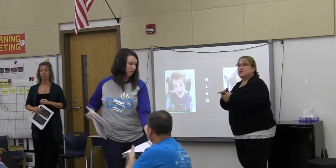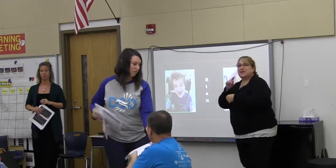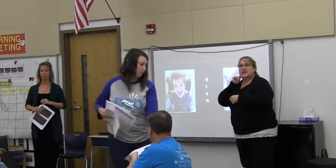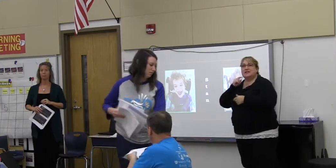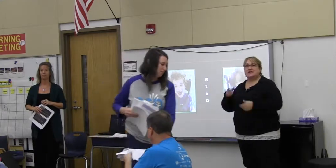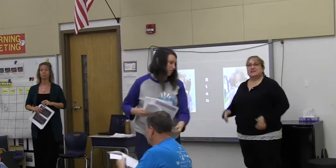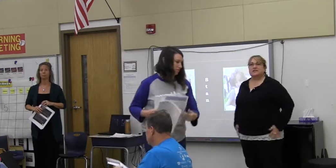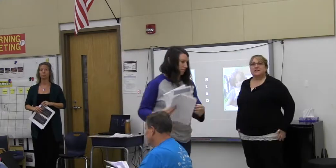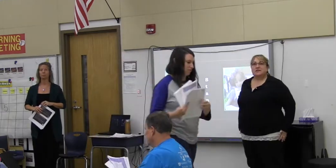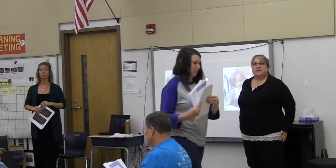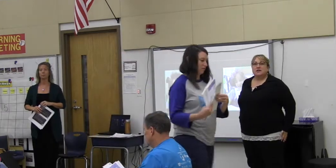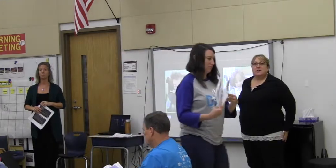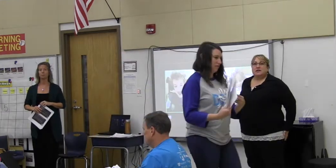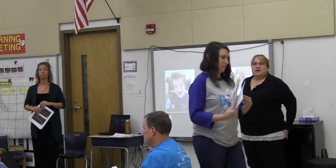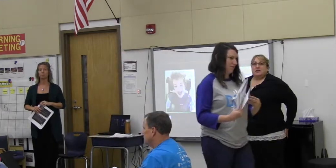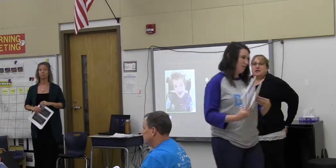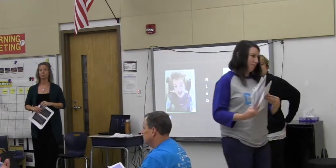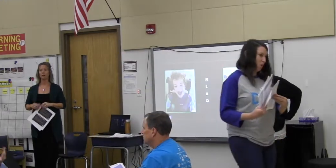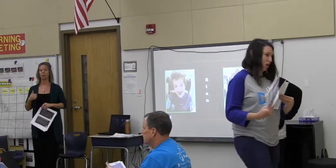Thank you.